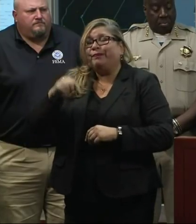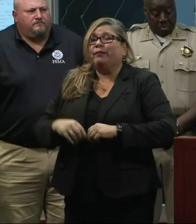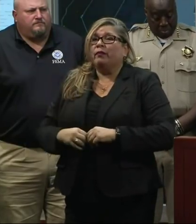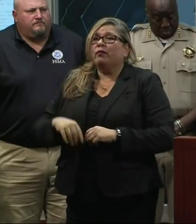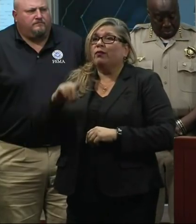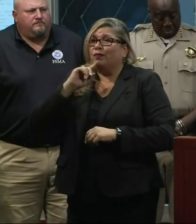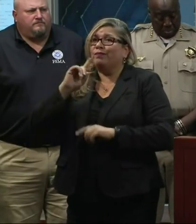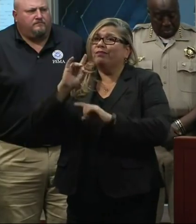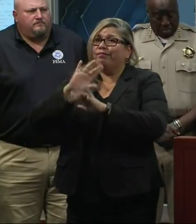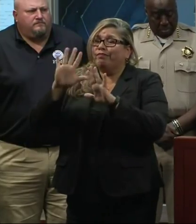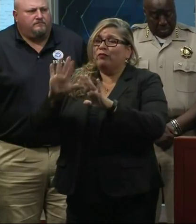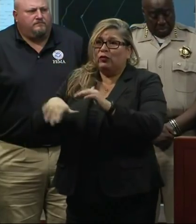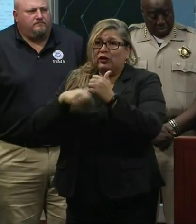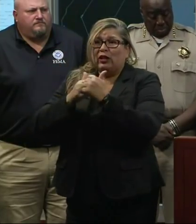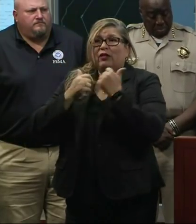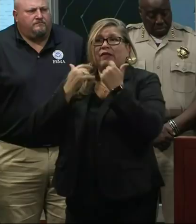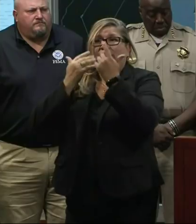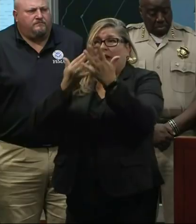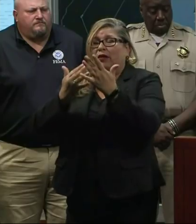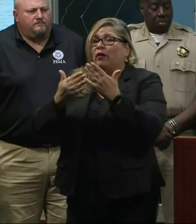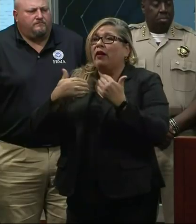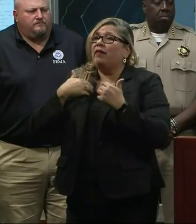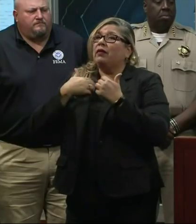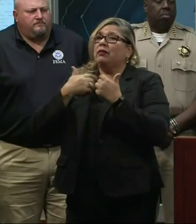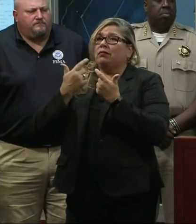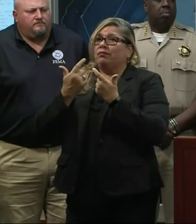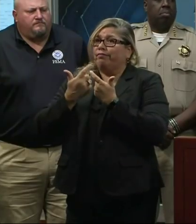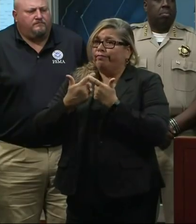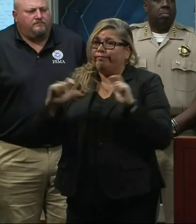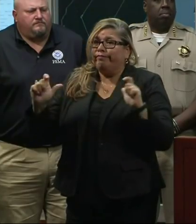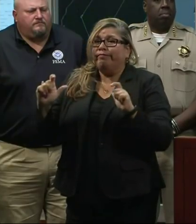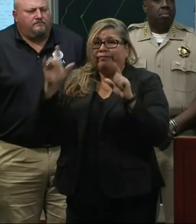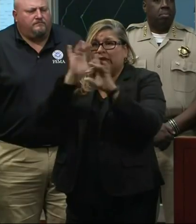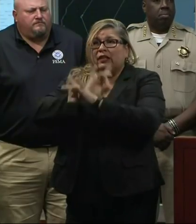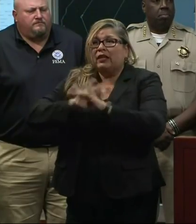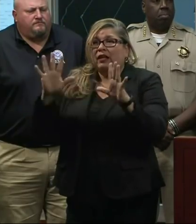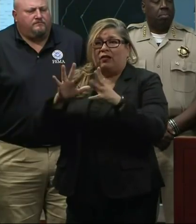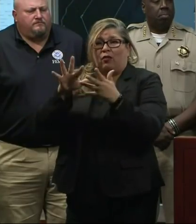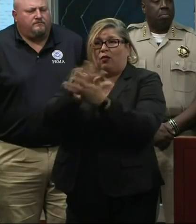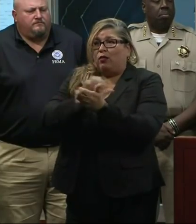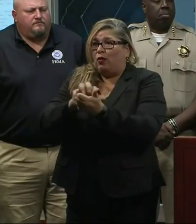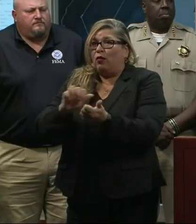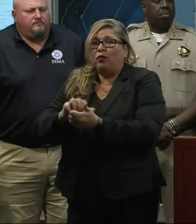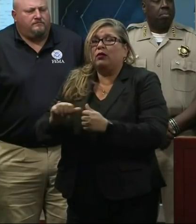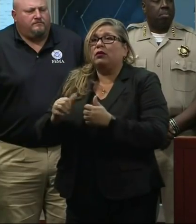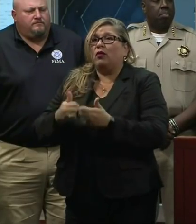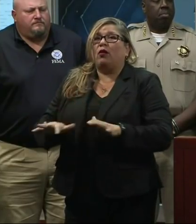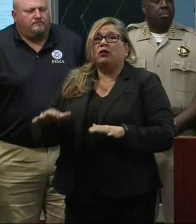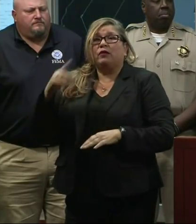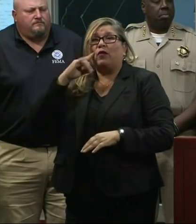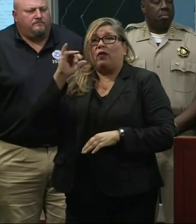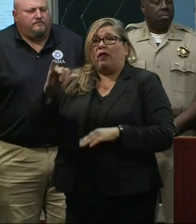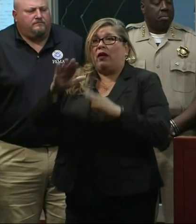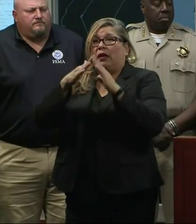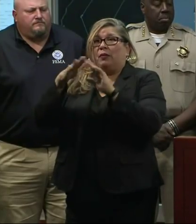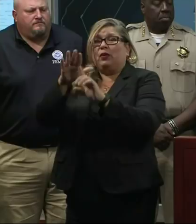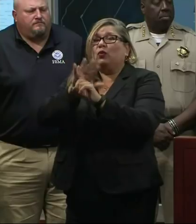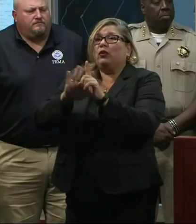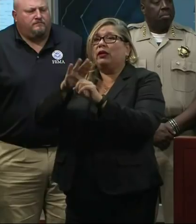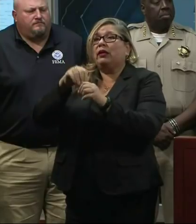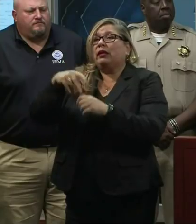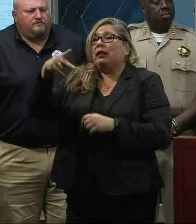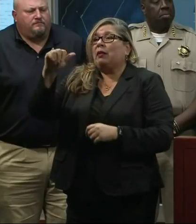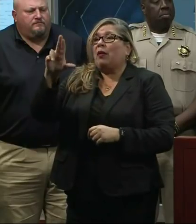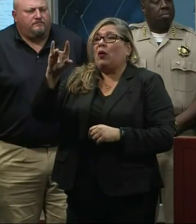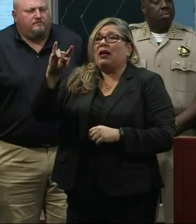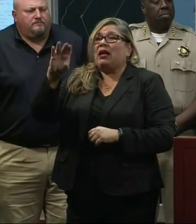an extremely challenging fire and has resulted in significant and catastrophic loss for that community, the communities of